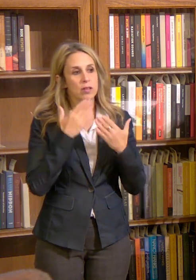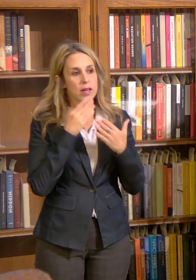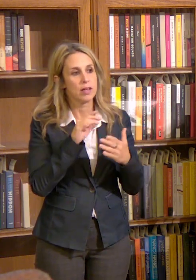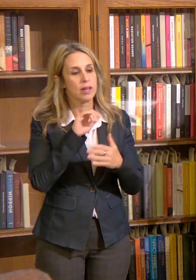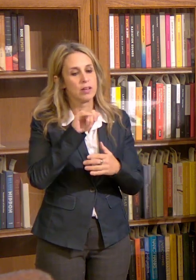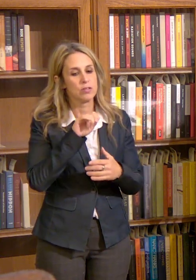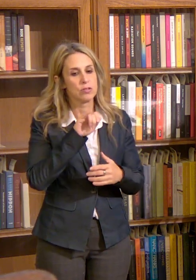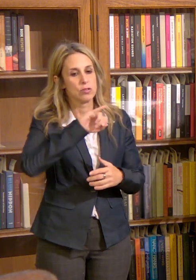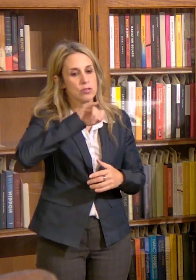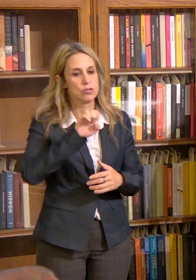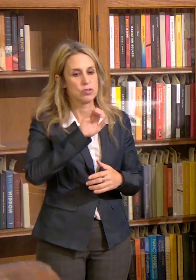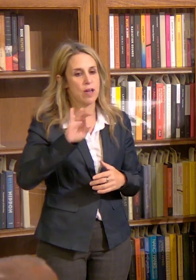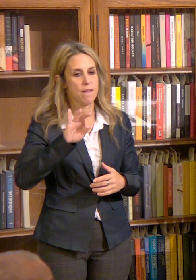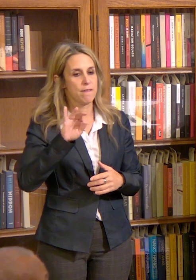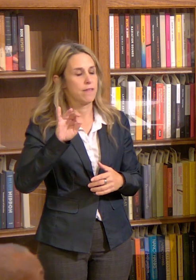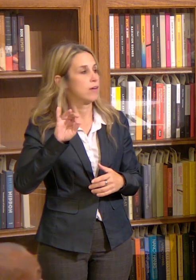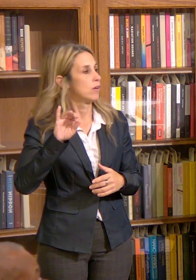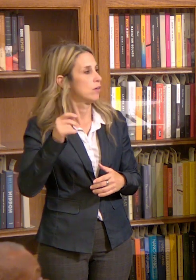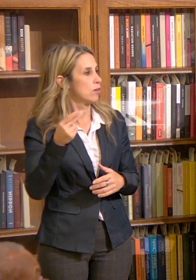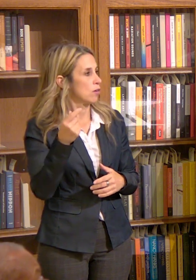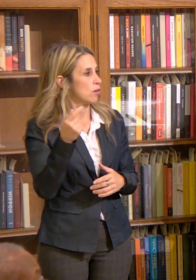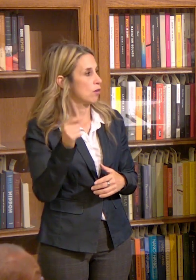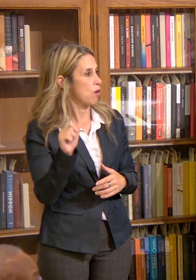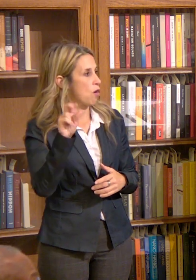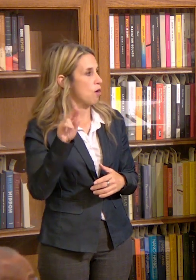Harper of North Carina